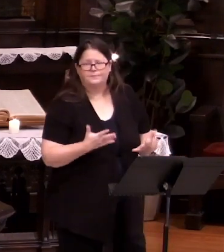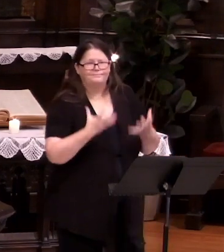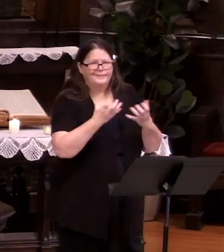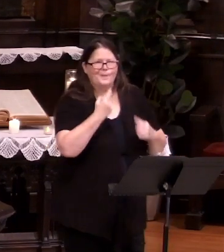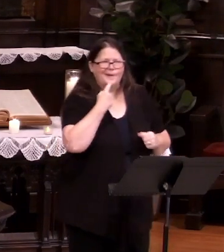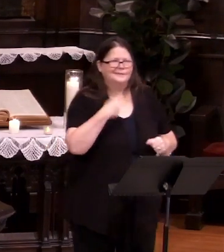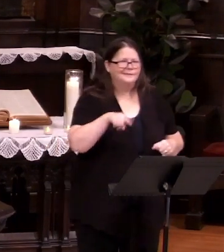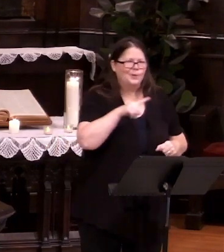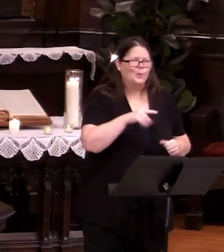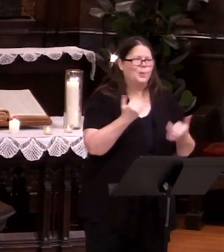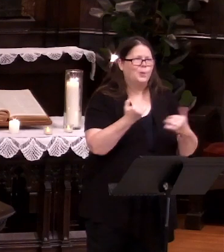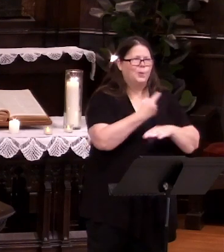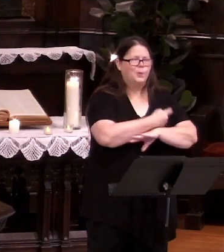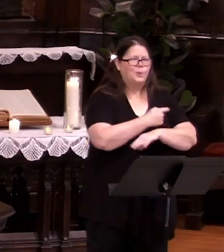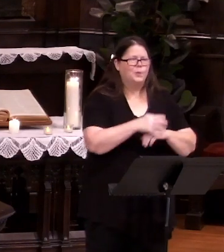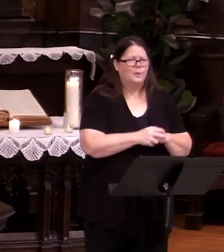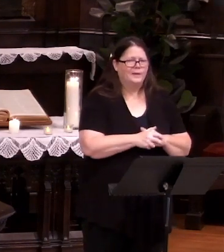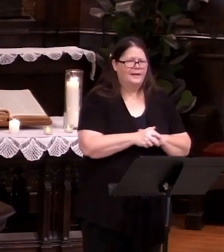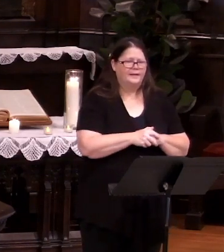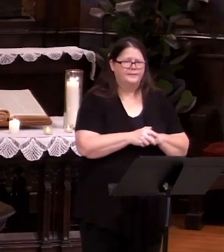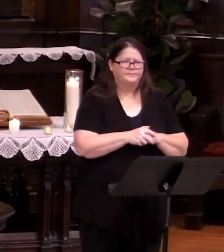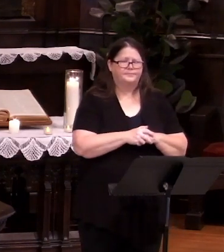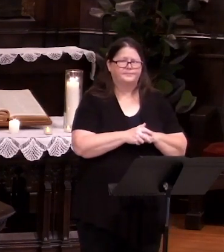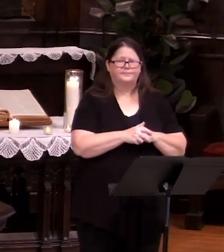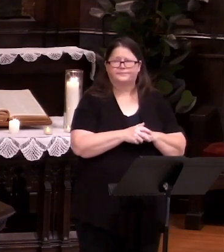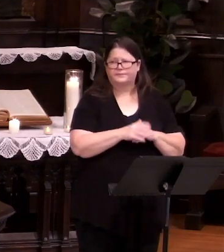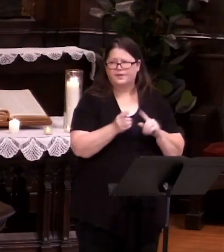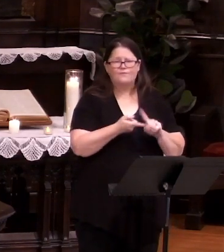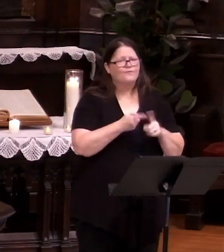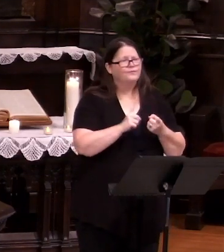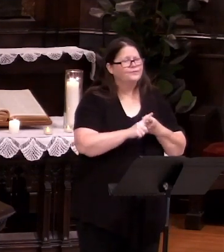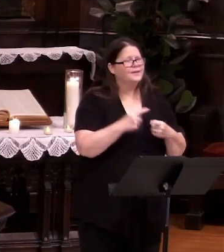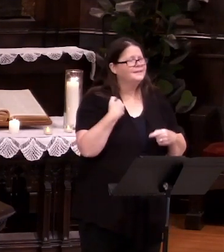what I want to say to you today as your spiritual leader is, friends,